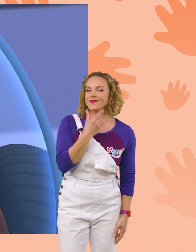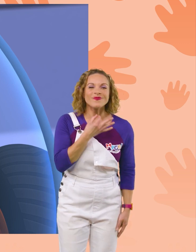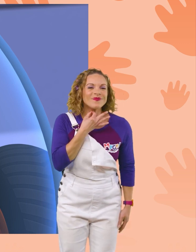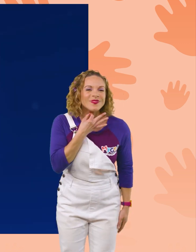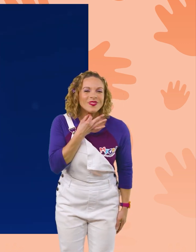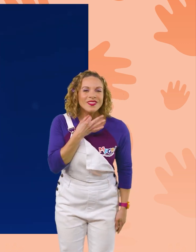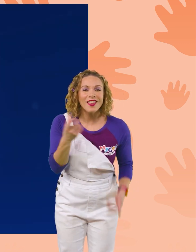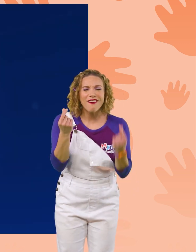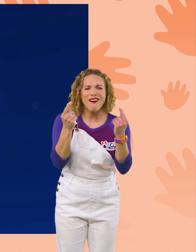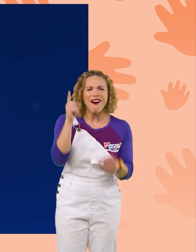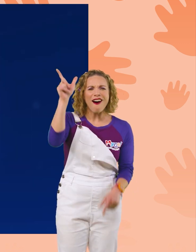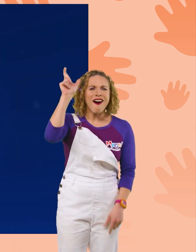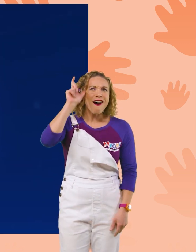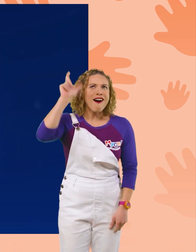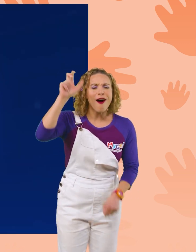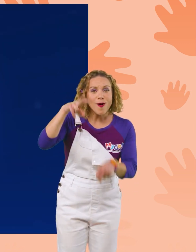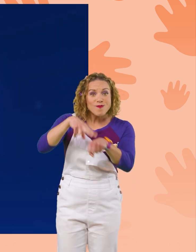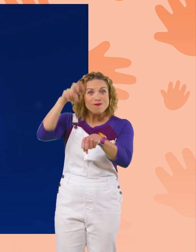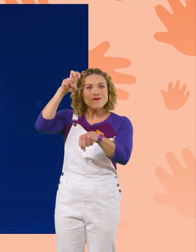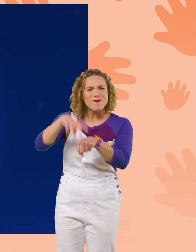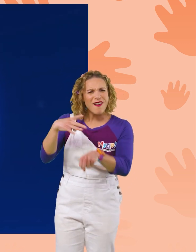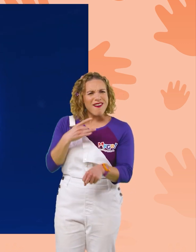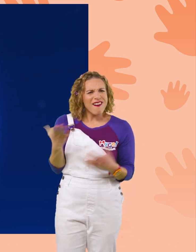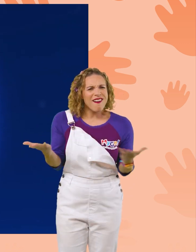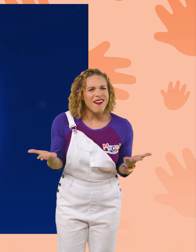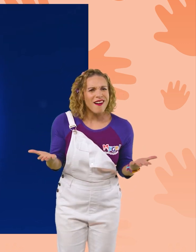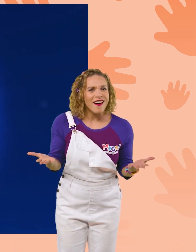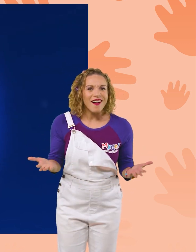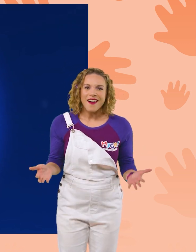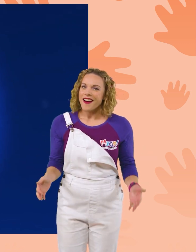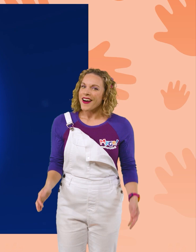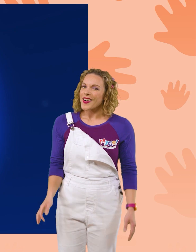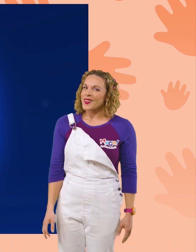I wonder, what would it be like to bounce on the moon?